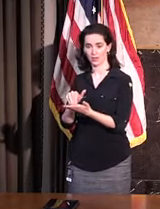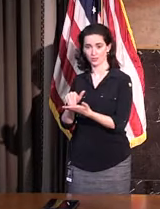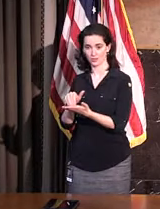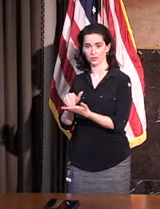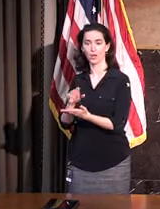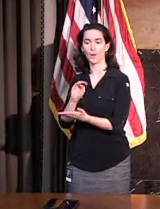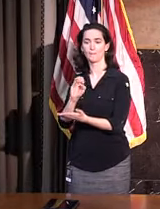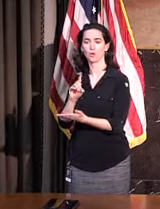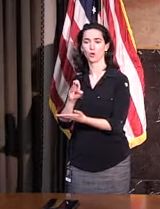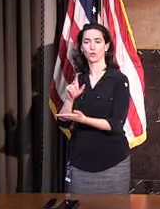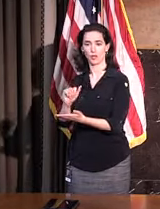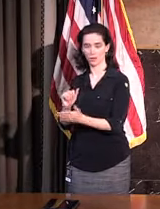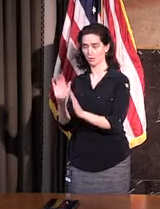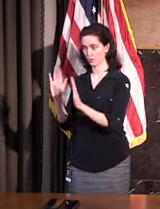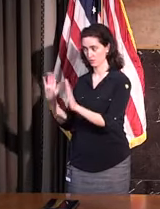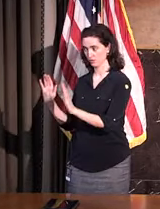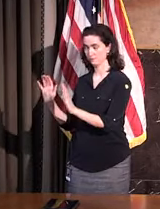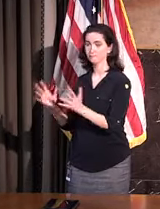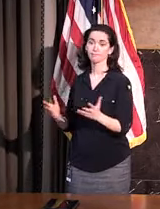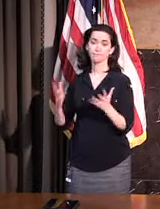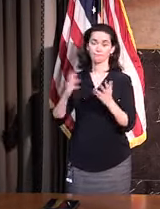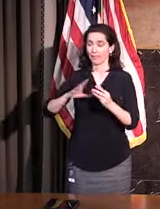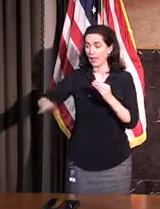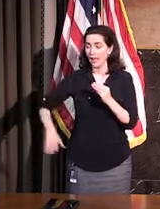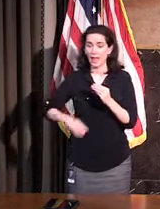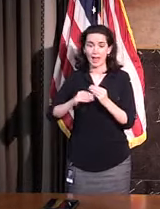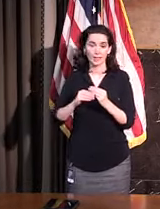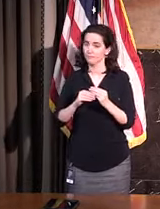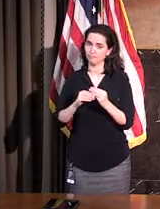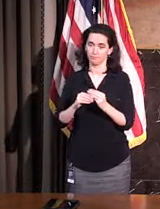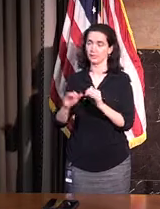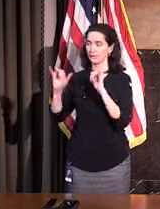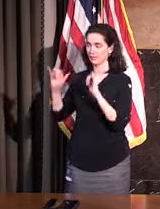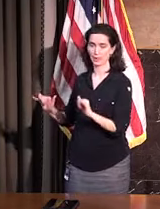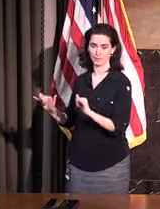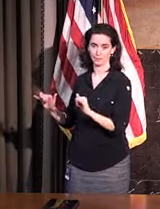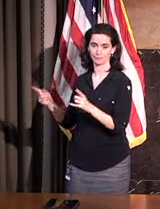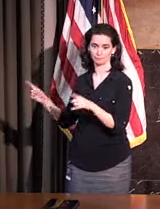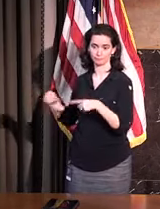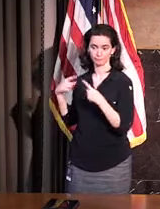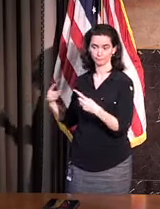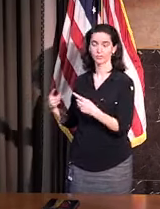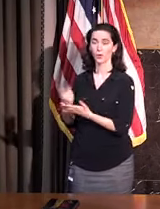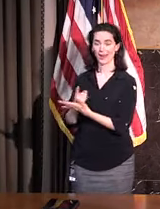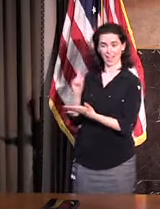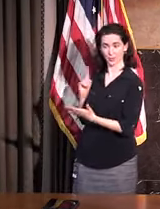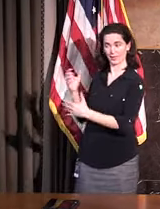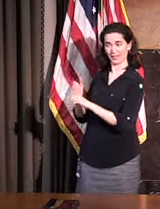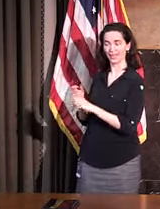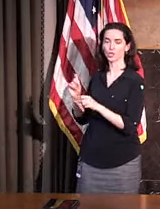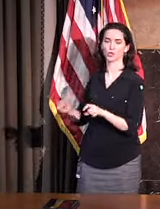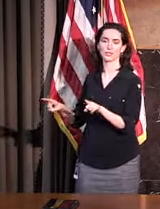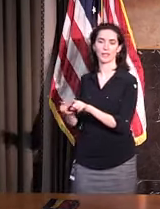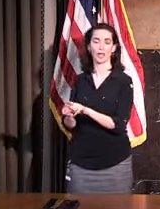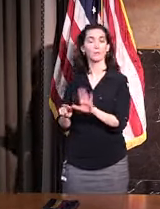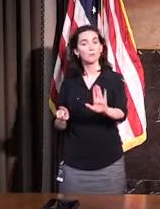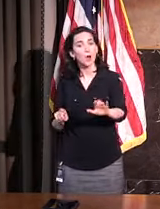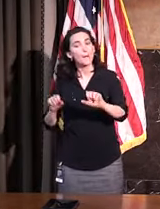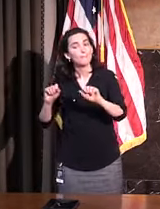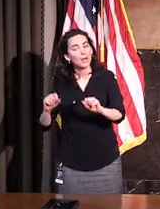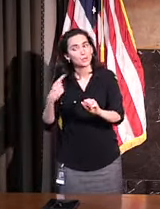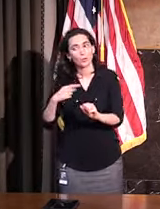45,000 doses of Moderna, and unfortunately no additional doses of J&J. That is what we received this prior week. It's certainly possible, and I think